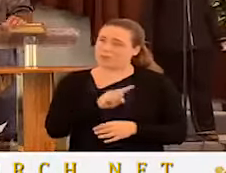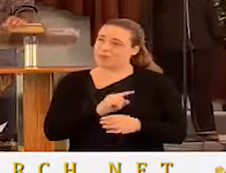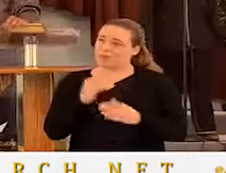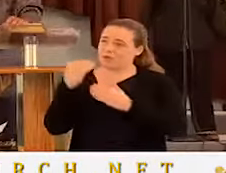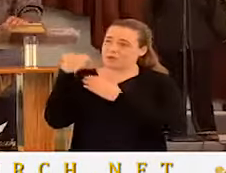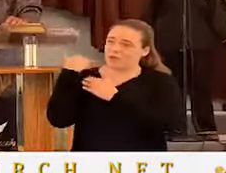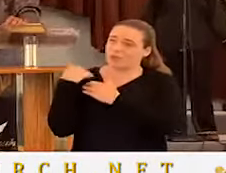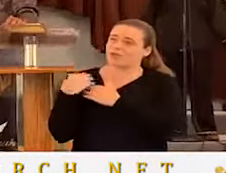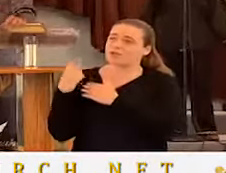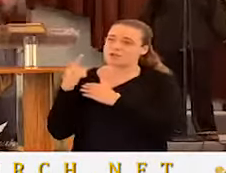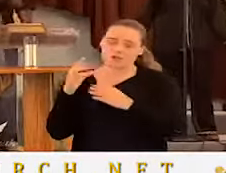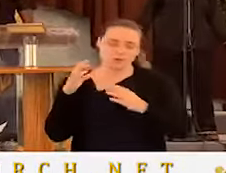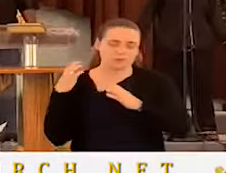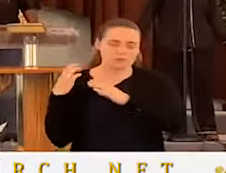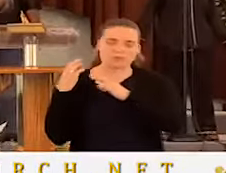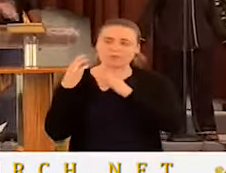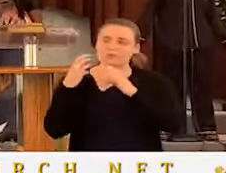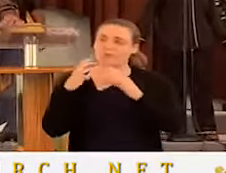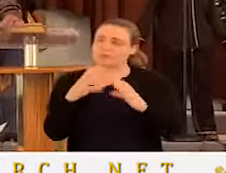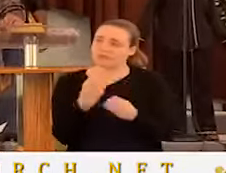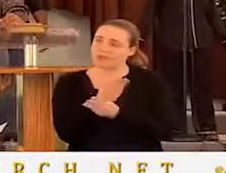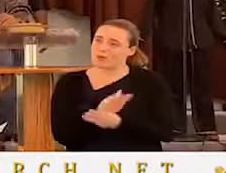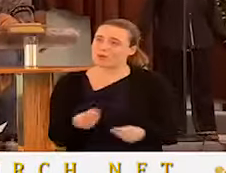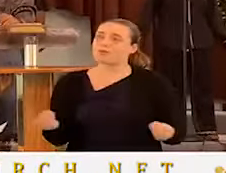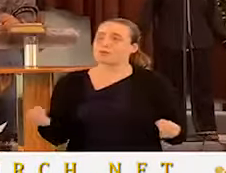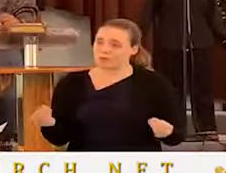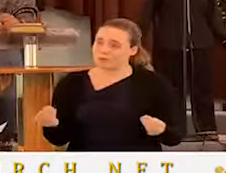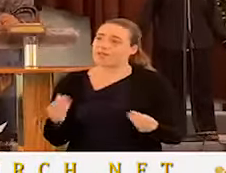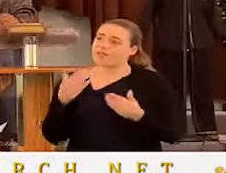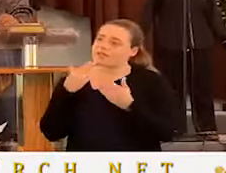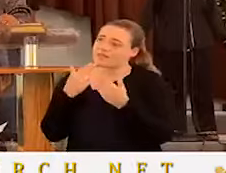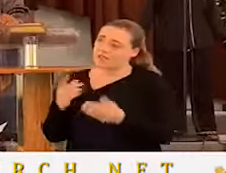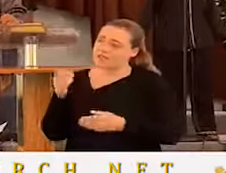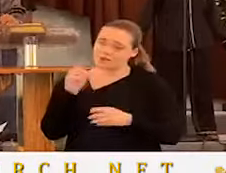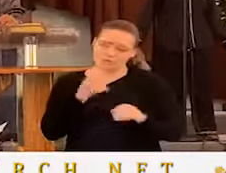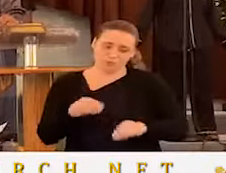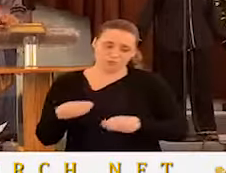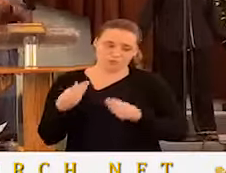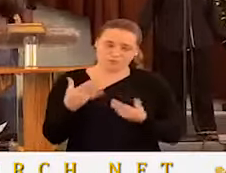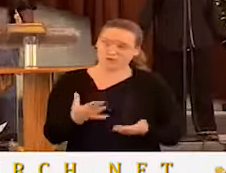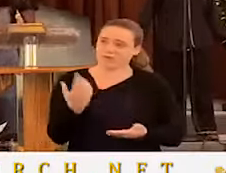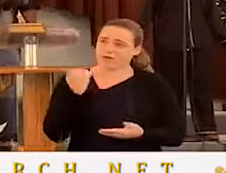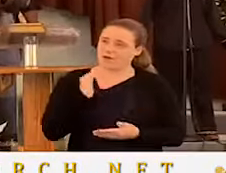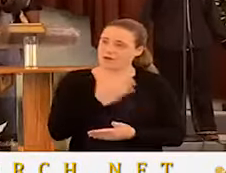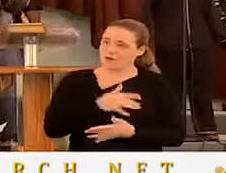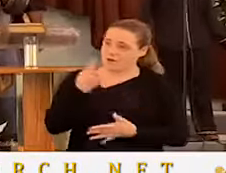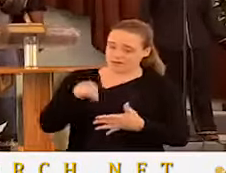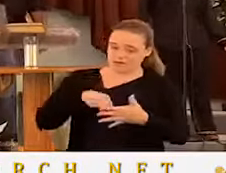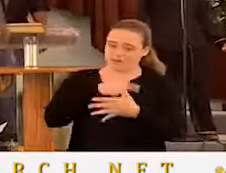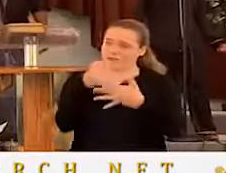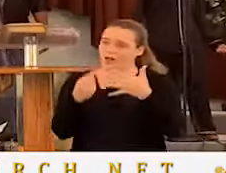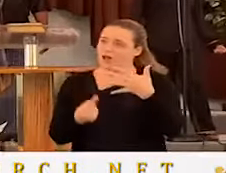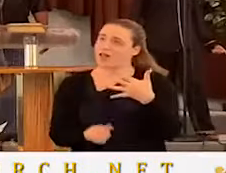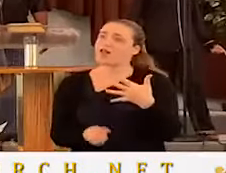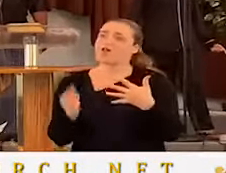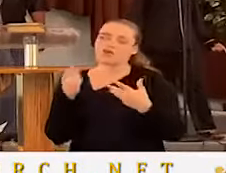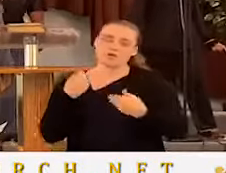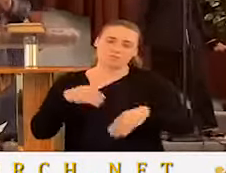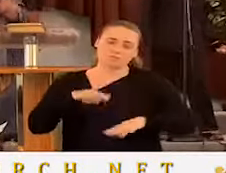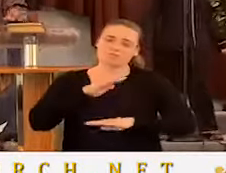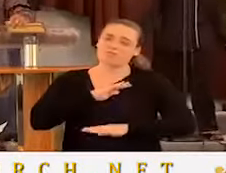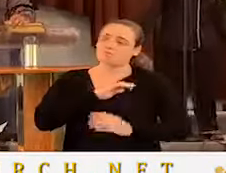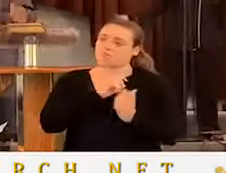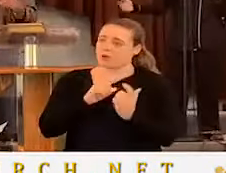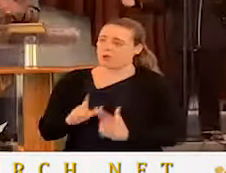are lifted. Thank you, God, that you're providing everything that we need. Touch right now. Go in that hole